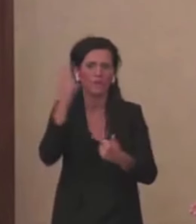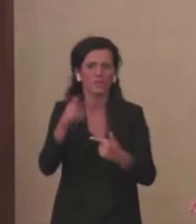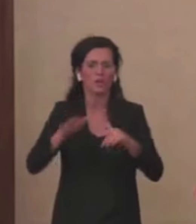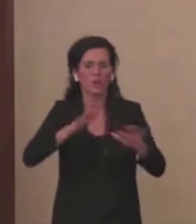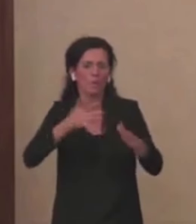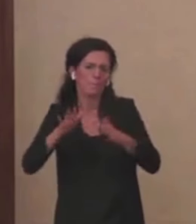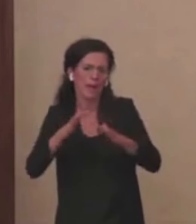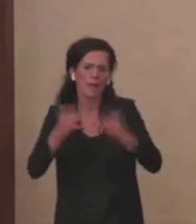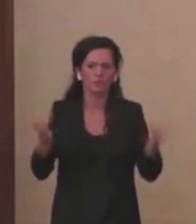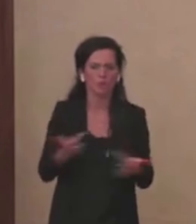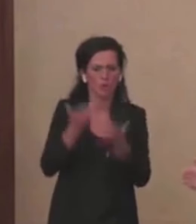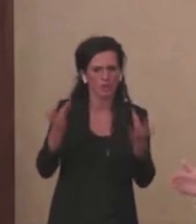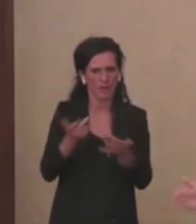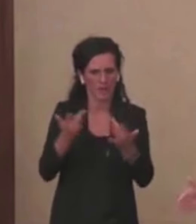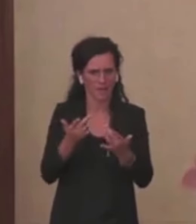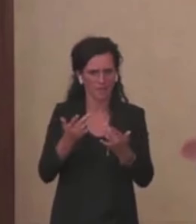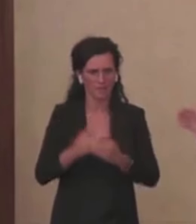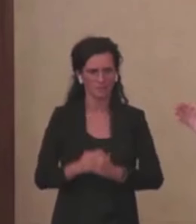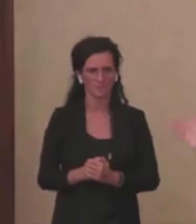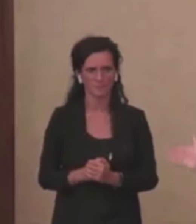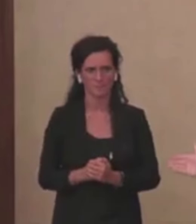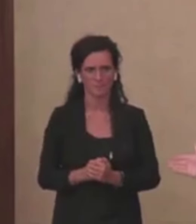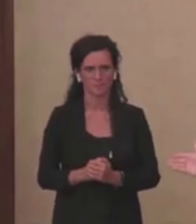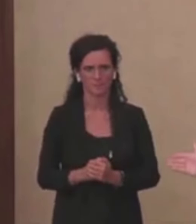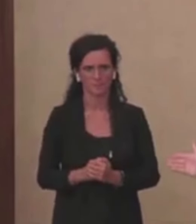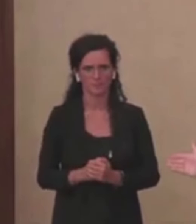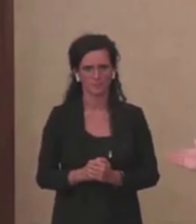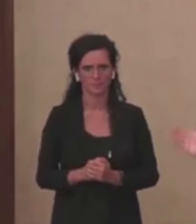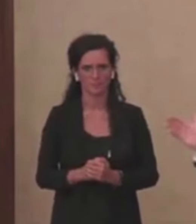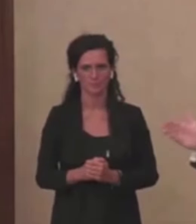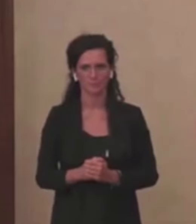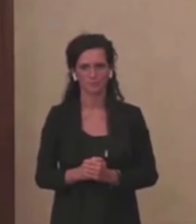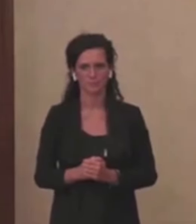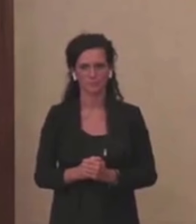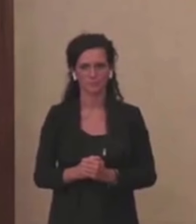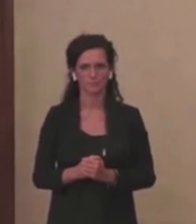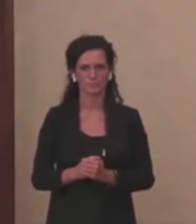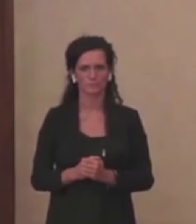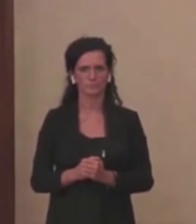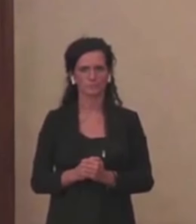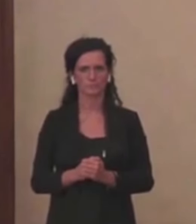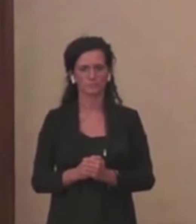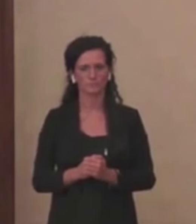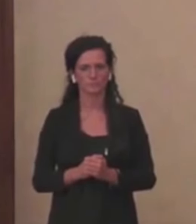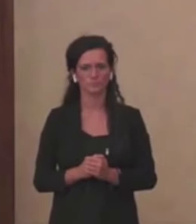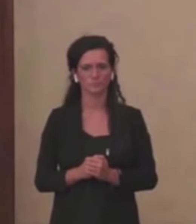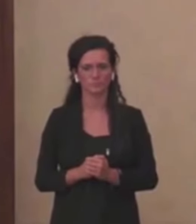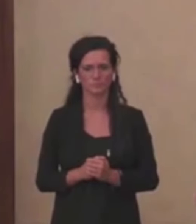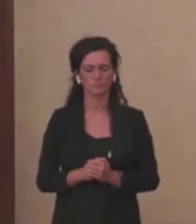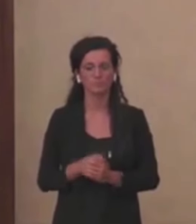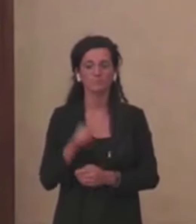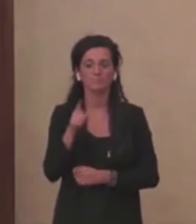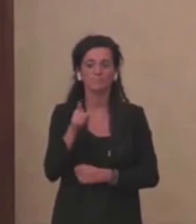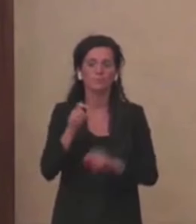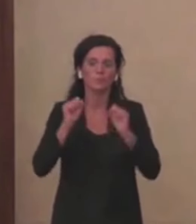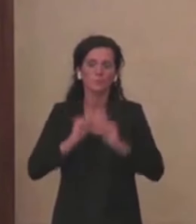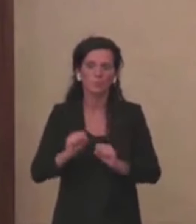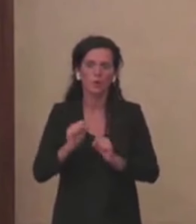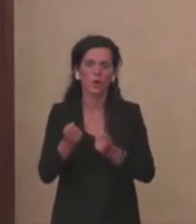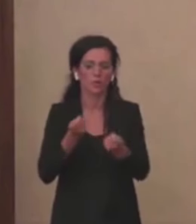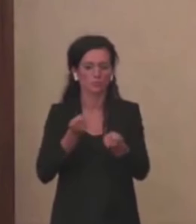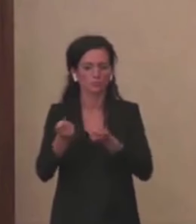moderate. They could be triaged to home. They don't need to take up a bed in the ICU just because